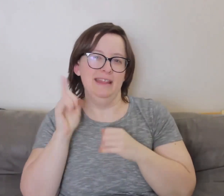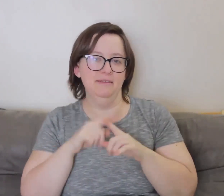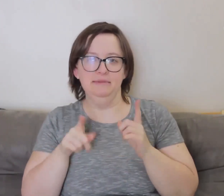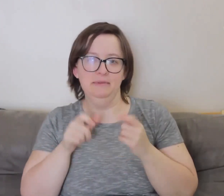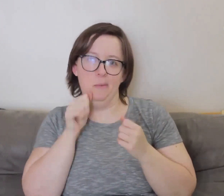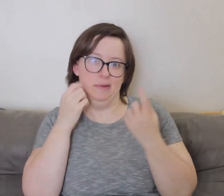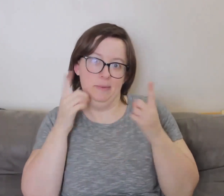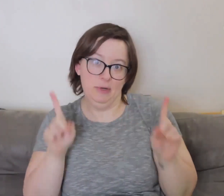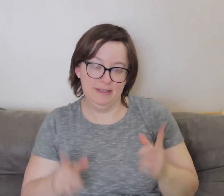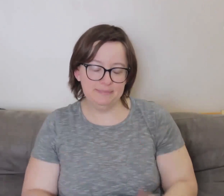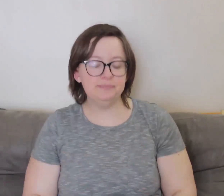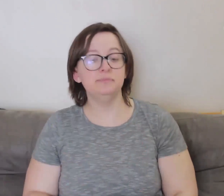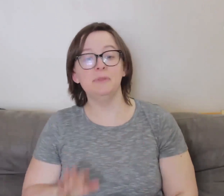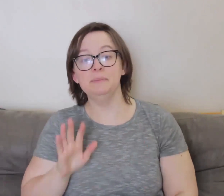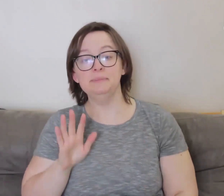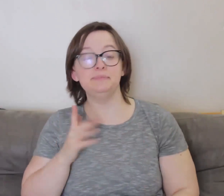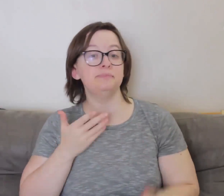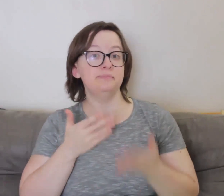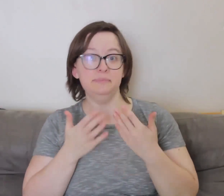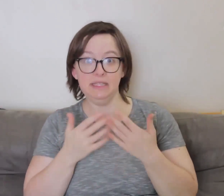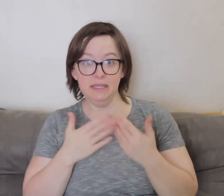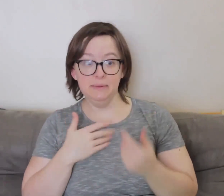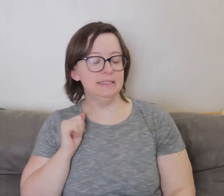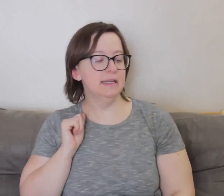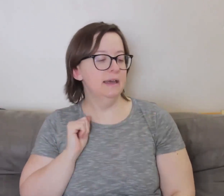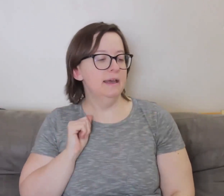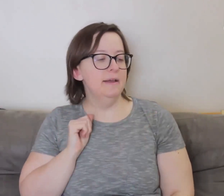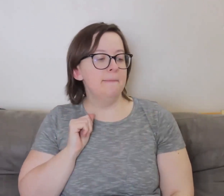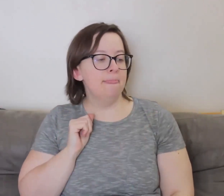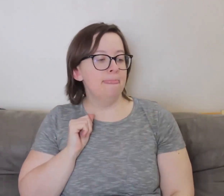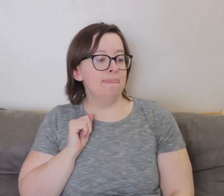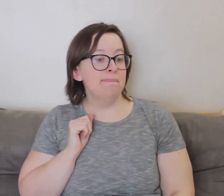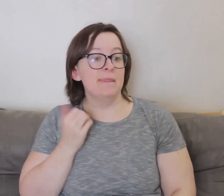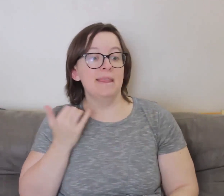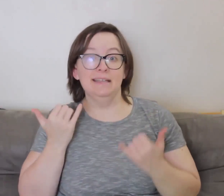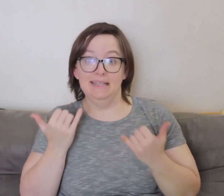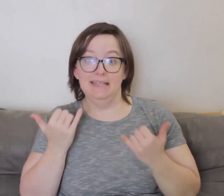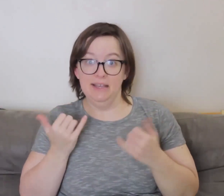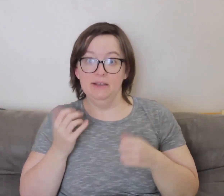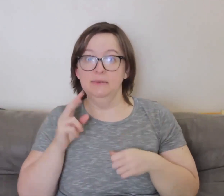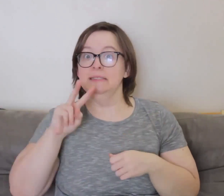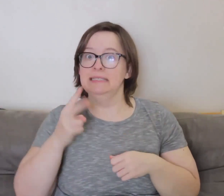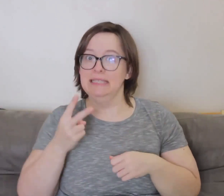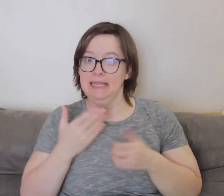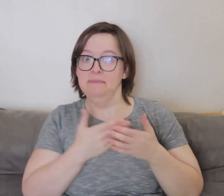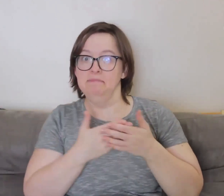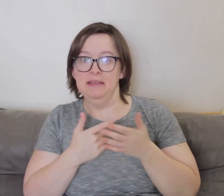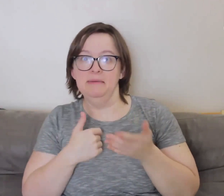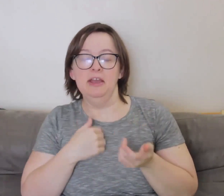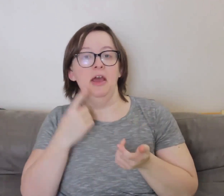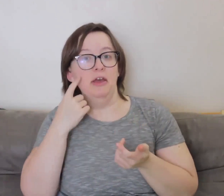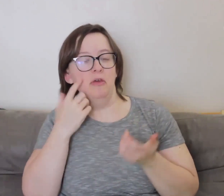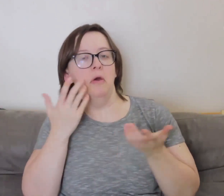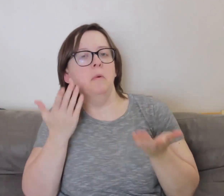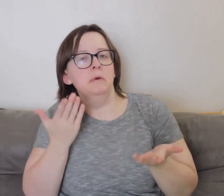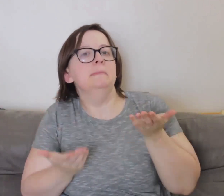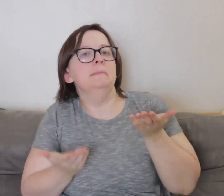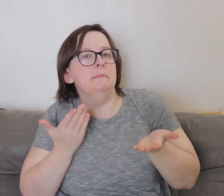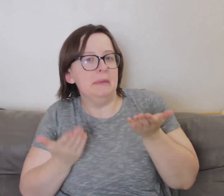wanted. Um, so we switched to formula feeding, and that worked for us. And now with my second